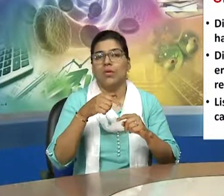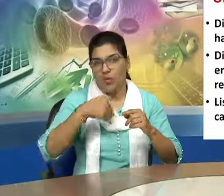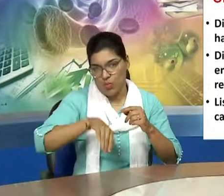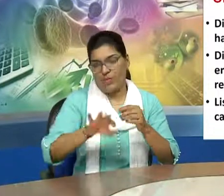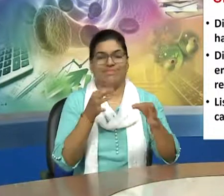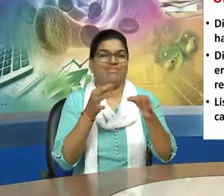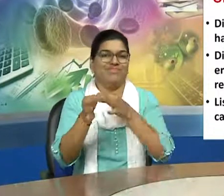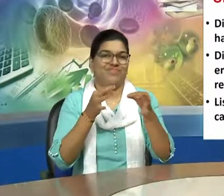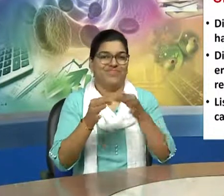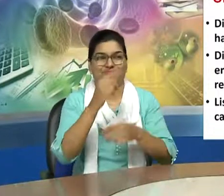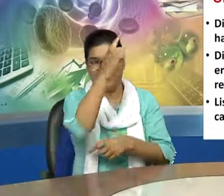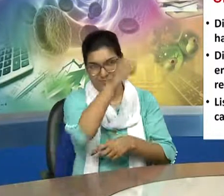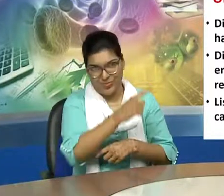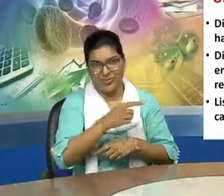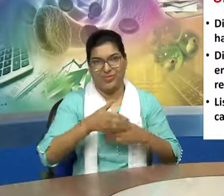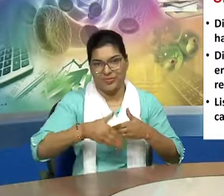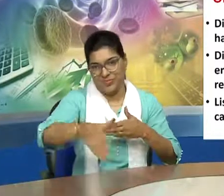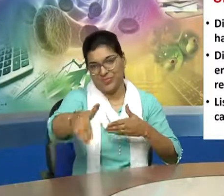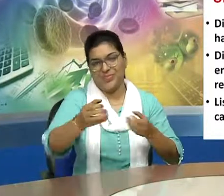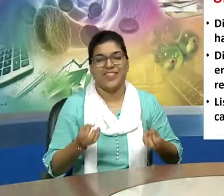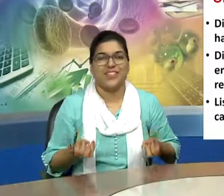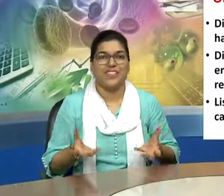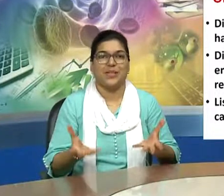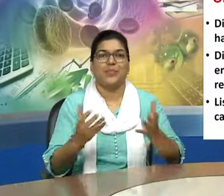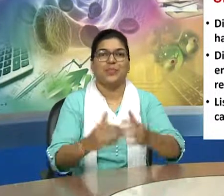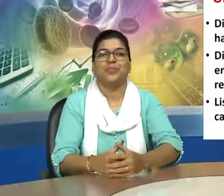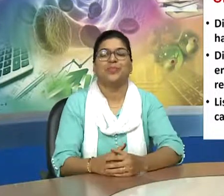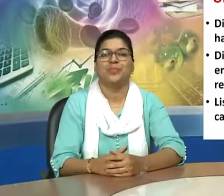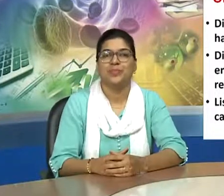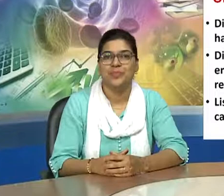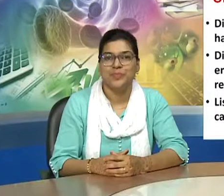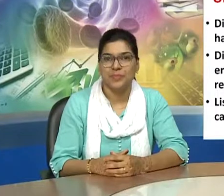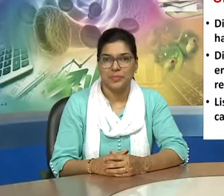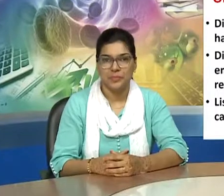So all these things we will discuss in this video.